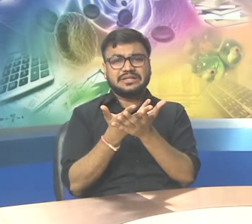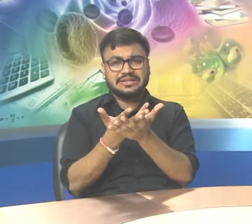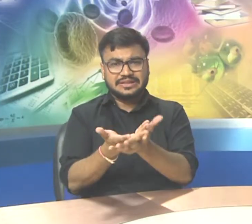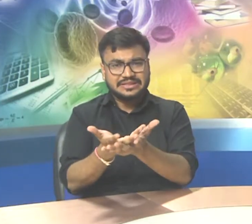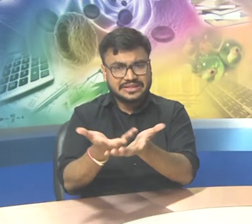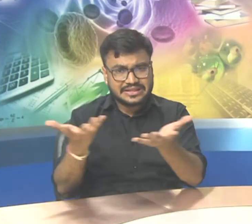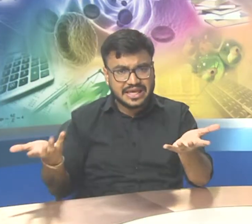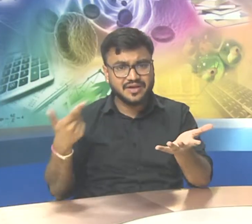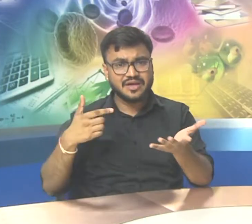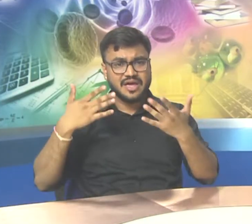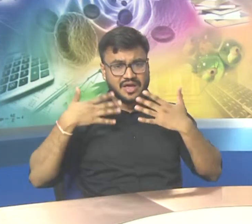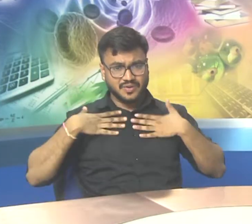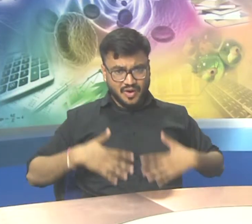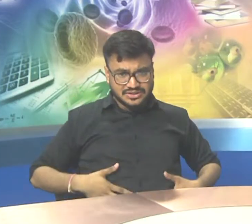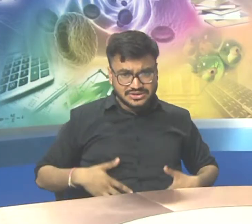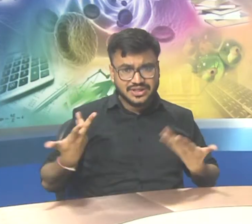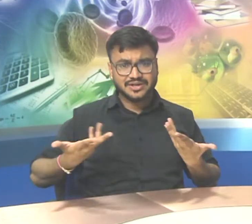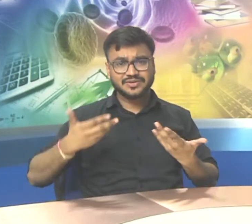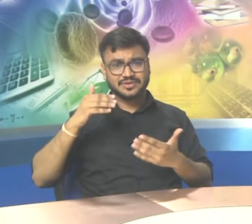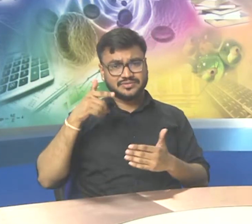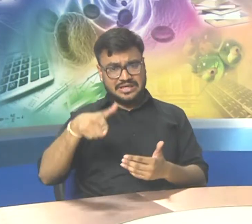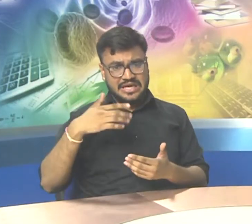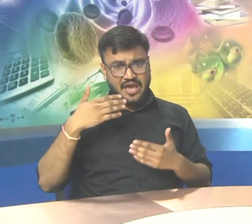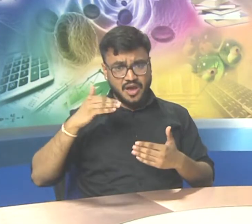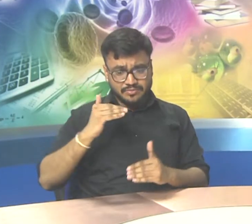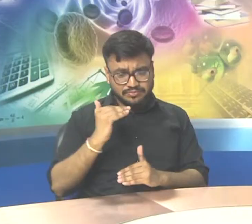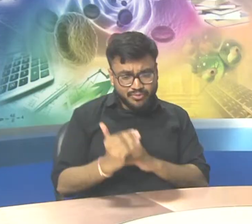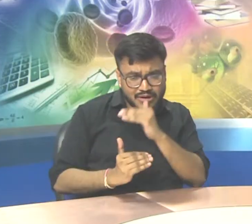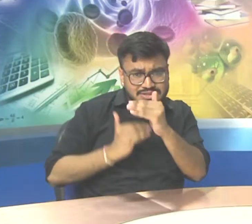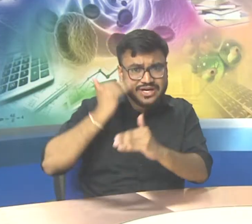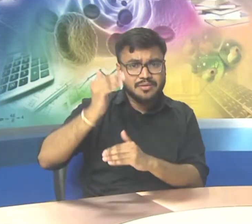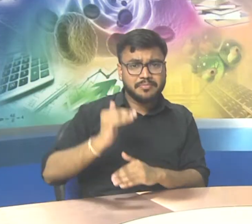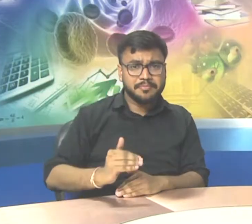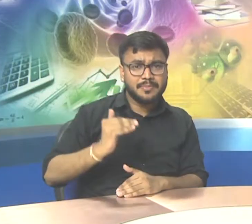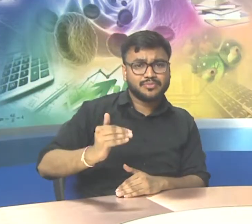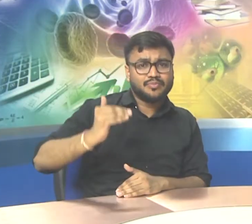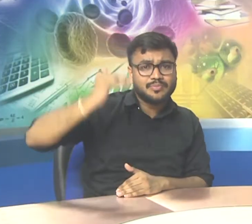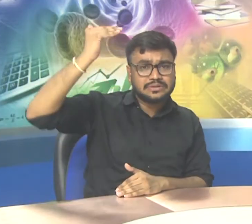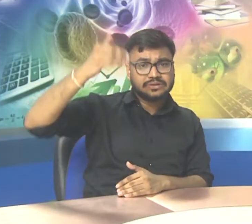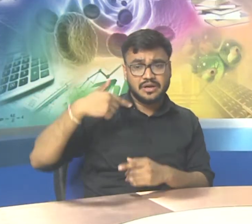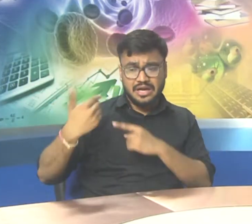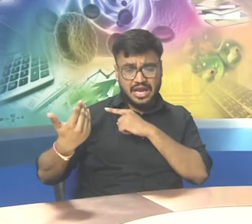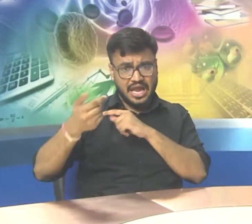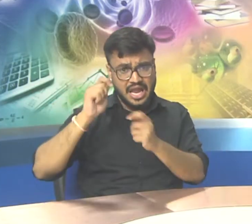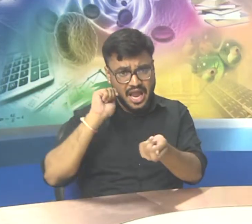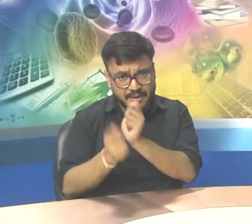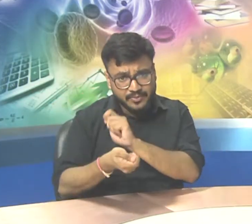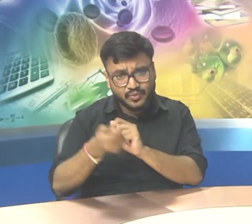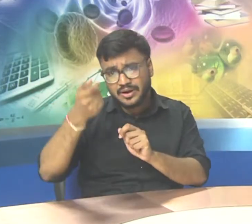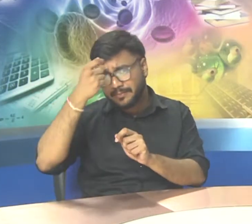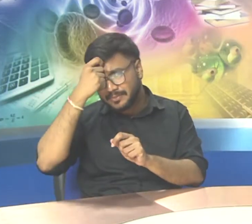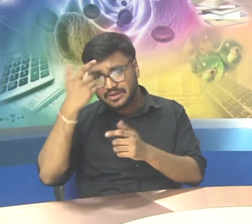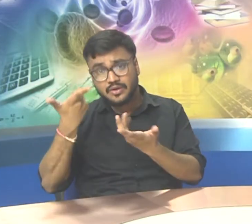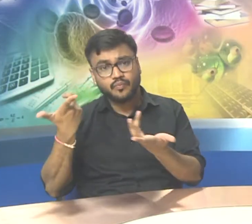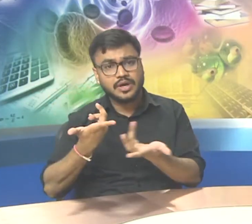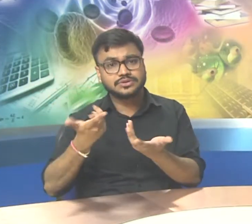Next is protein, which helps in growth and repair of body. Example, eggs, pulses,